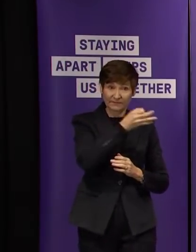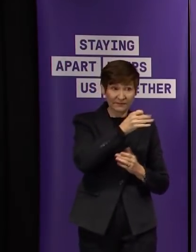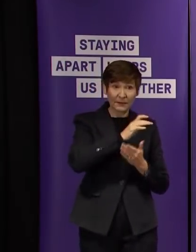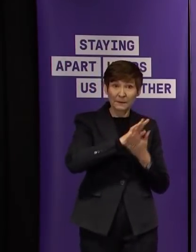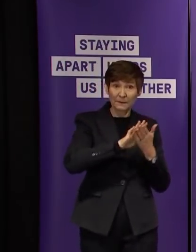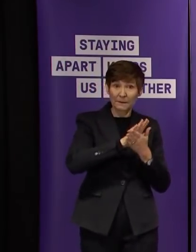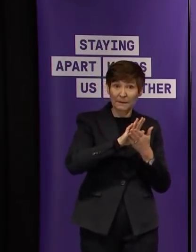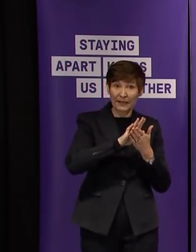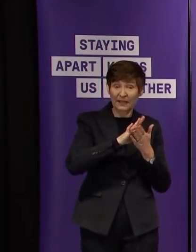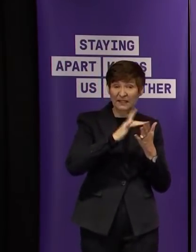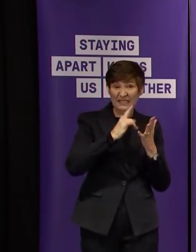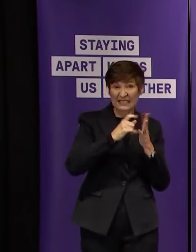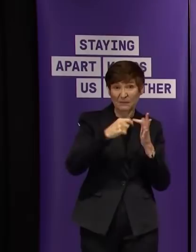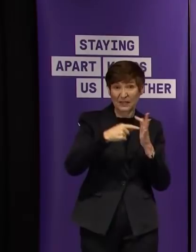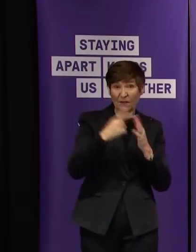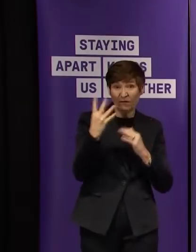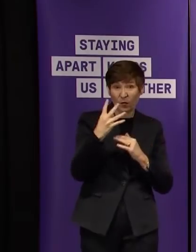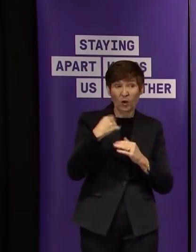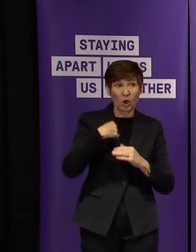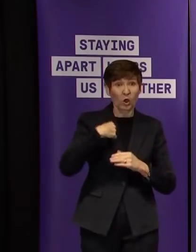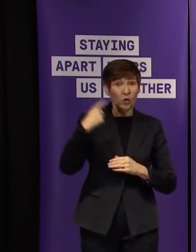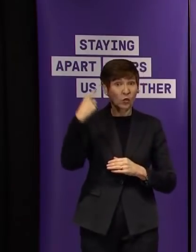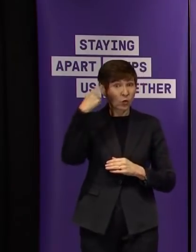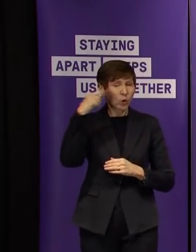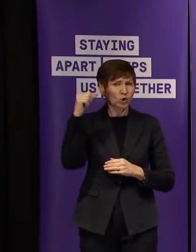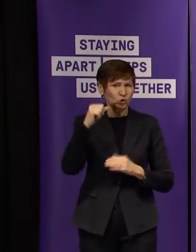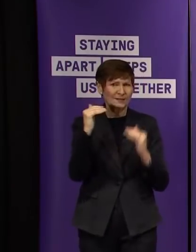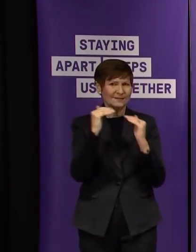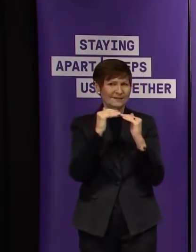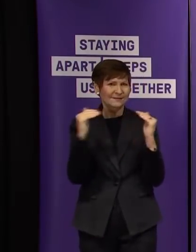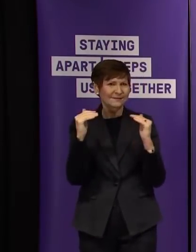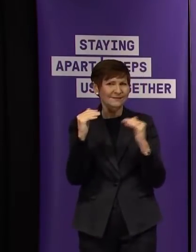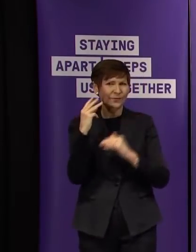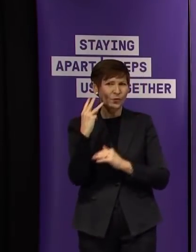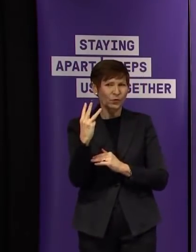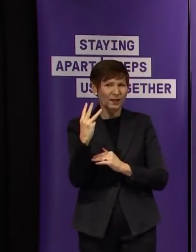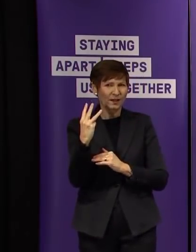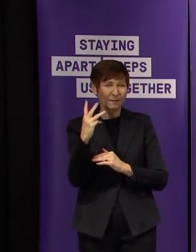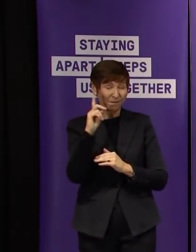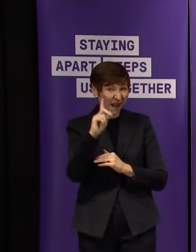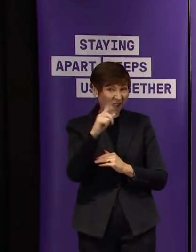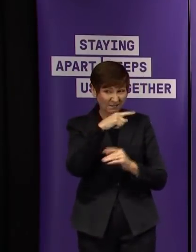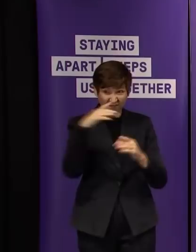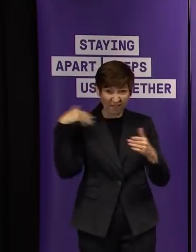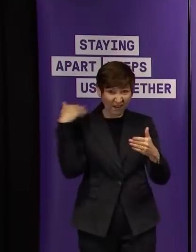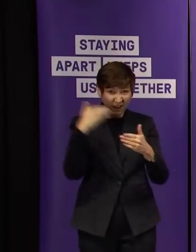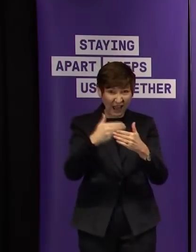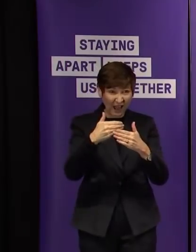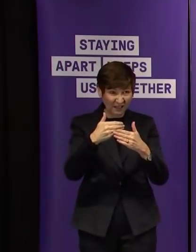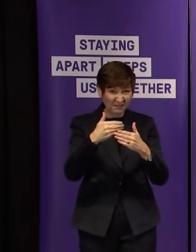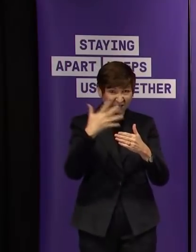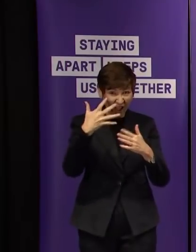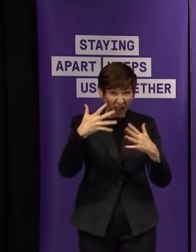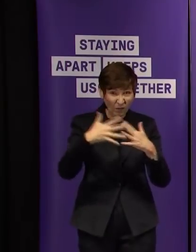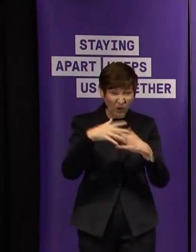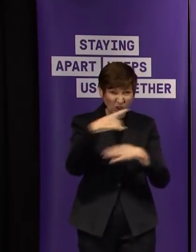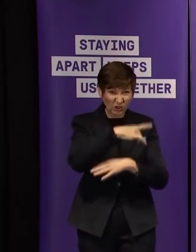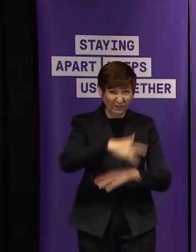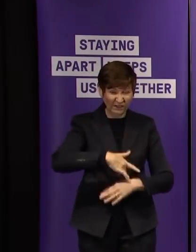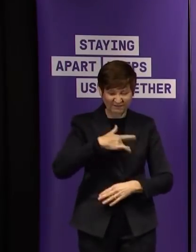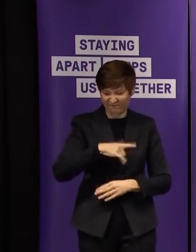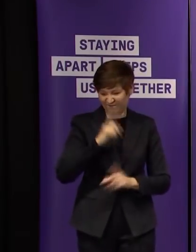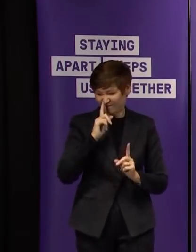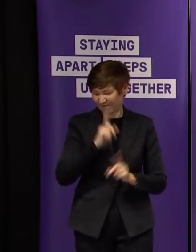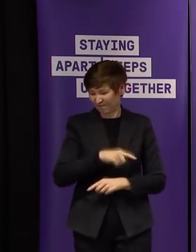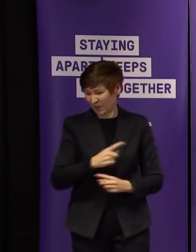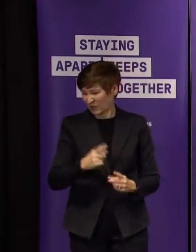on September the 14th. Was it about halfway through this 6-week period, or like at what point did you start to get a feeling that we're just not going to hit our target here?